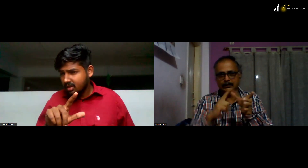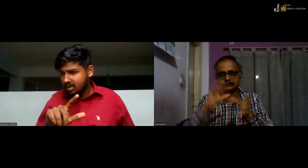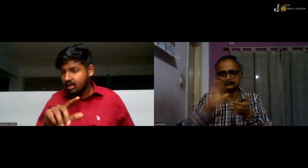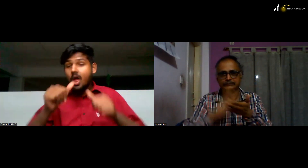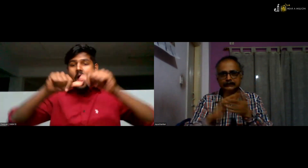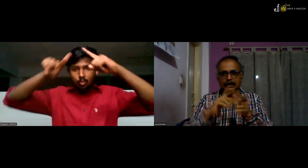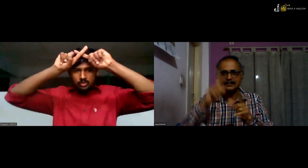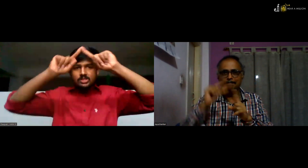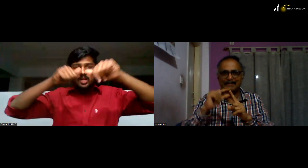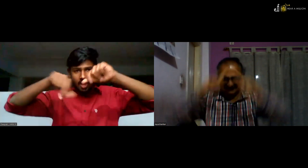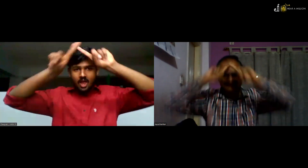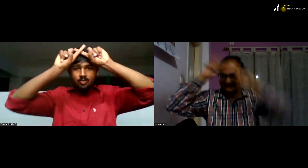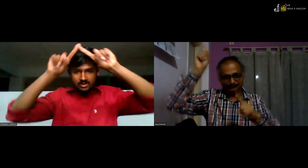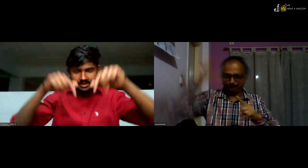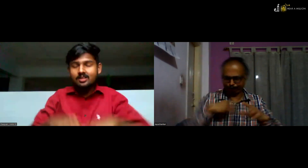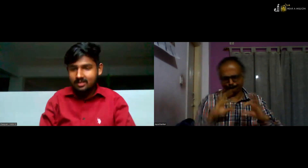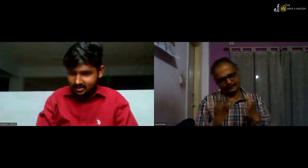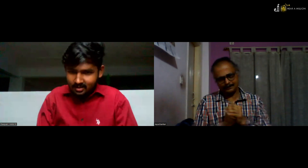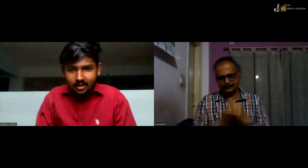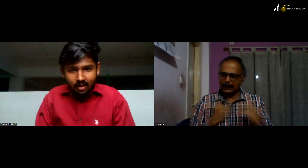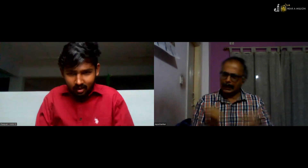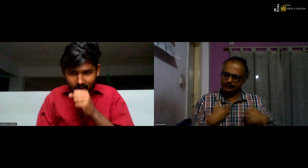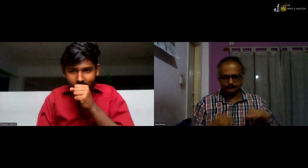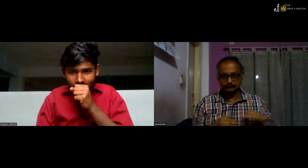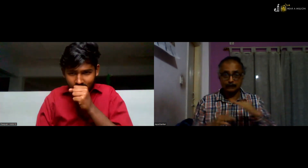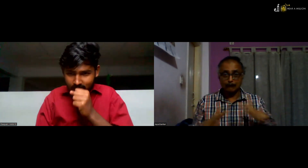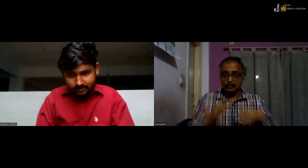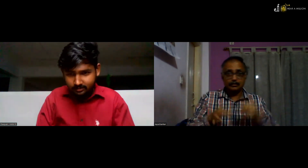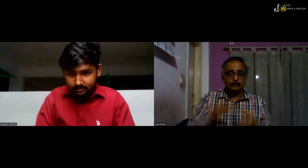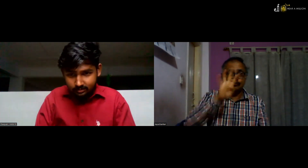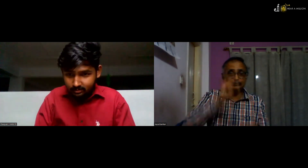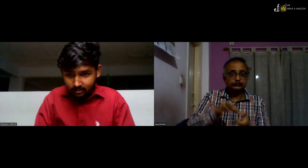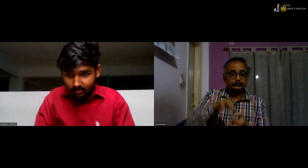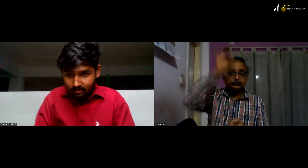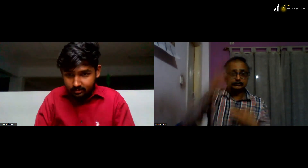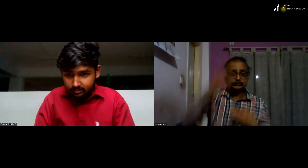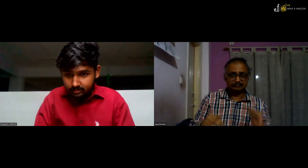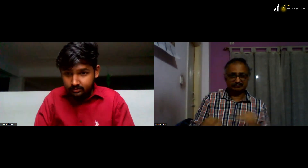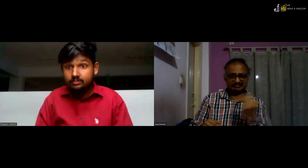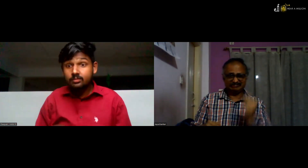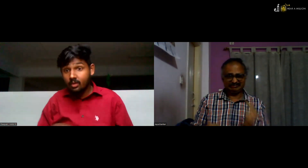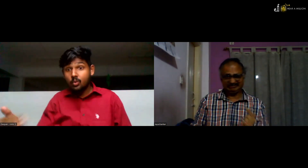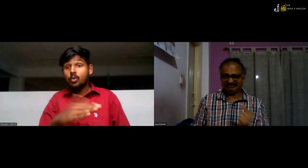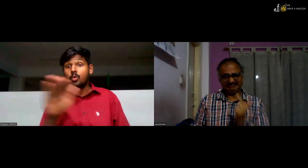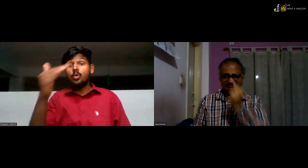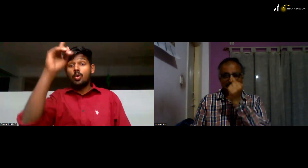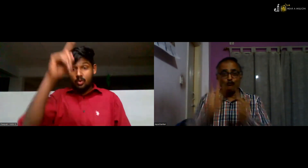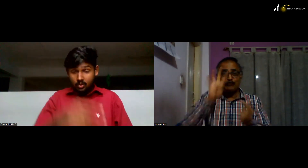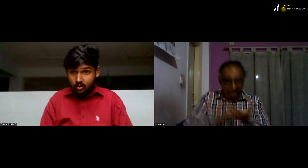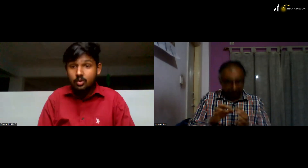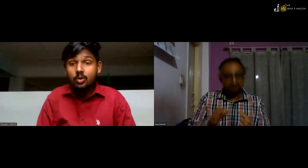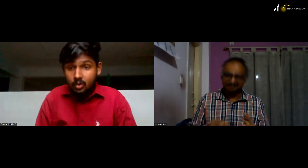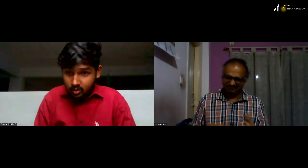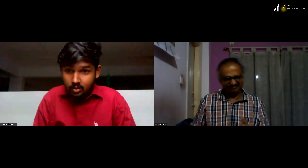So there is a place name, I guess. This is a place name where I went. So it was